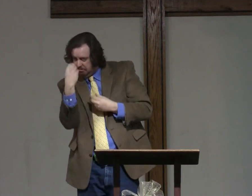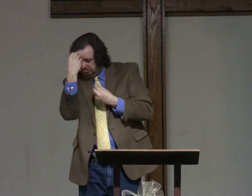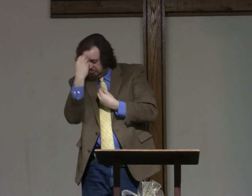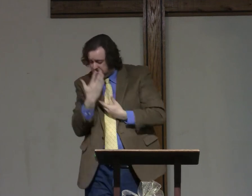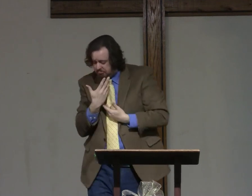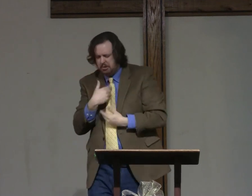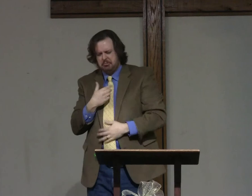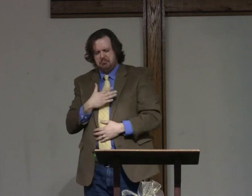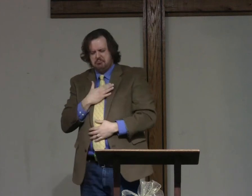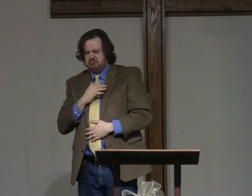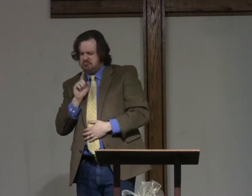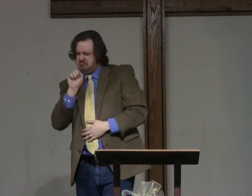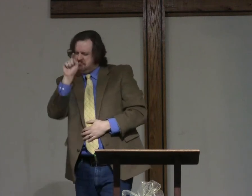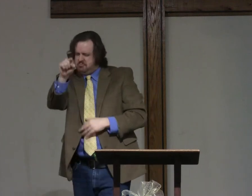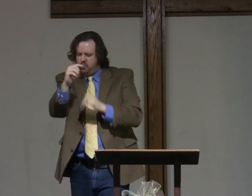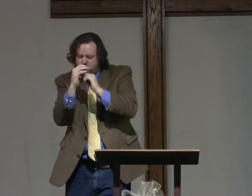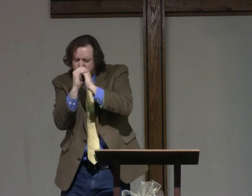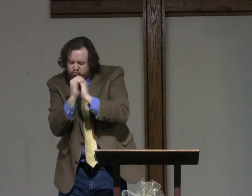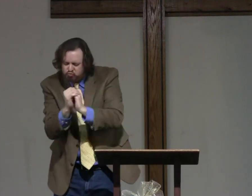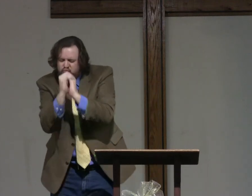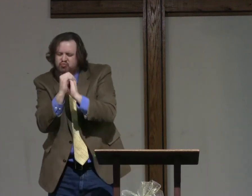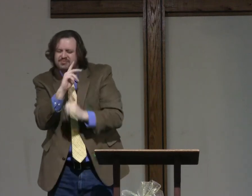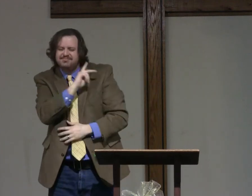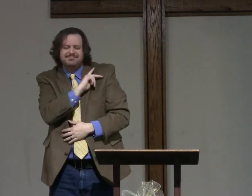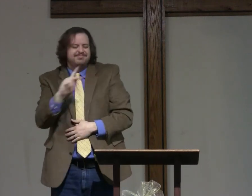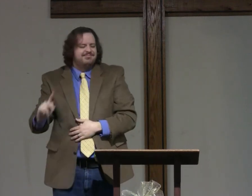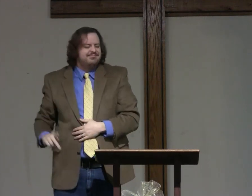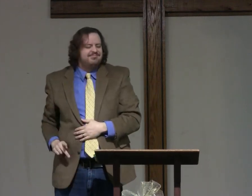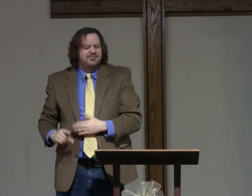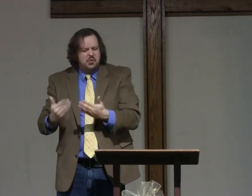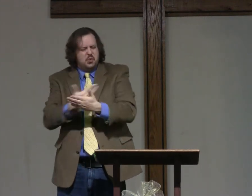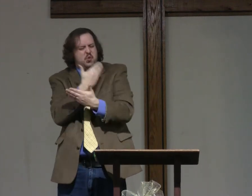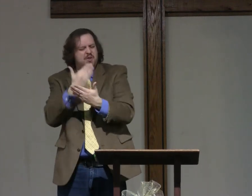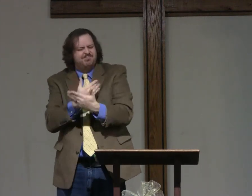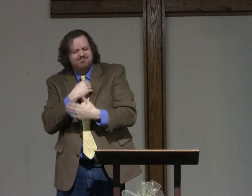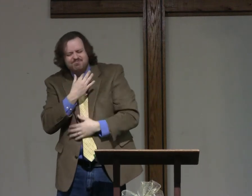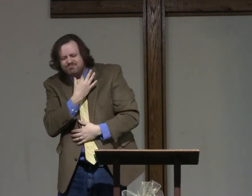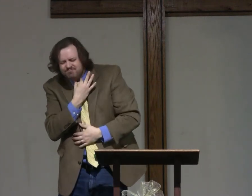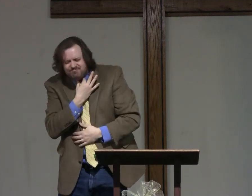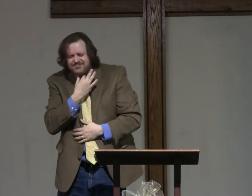He said, "After you go visit him, come and tell me, and I will go worship him too."